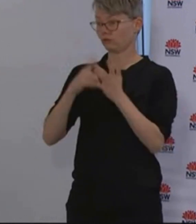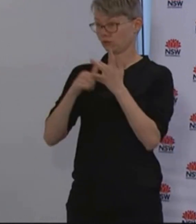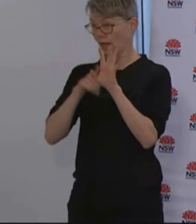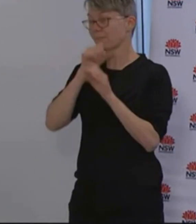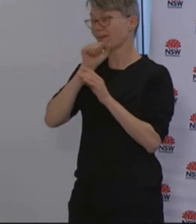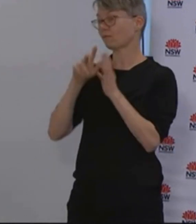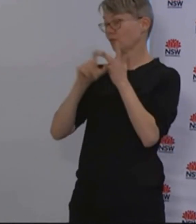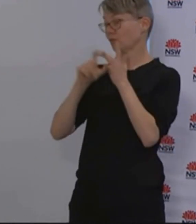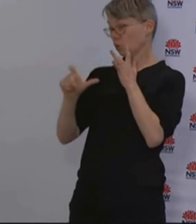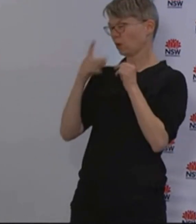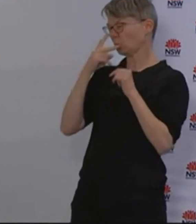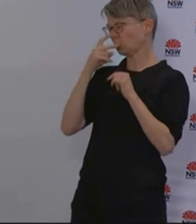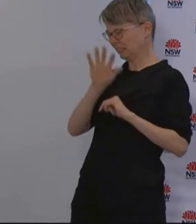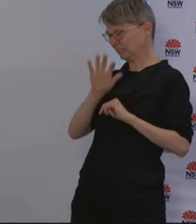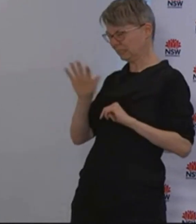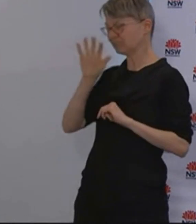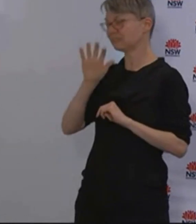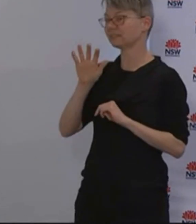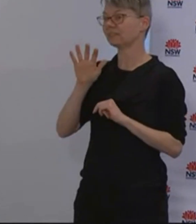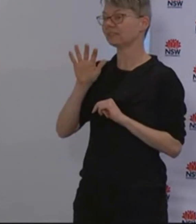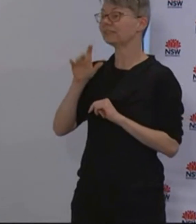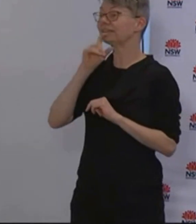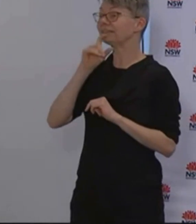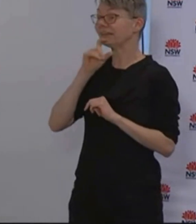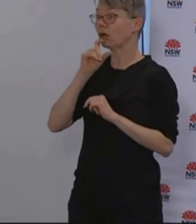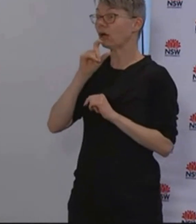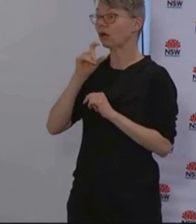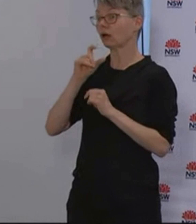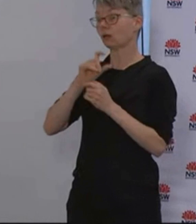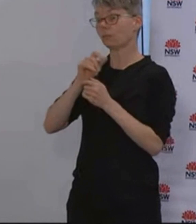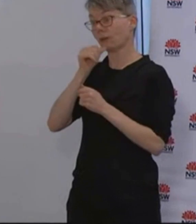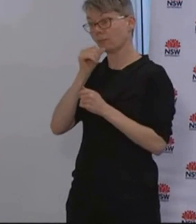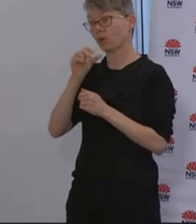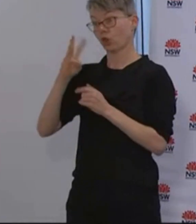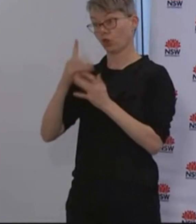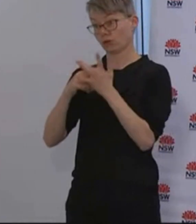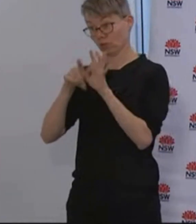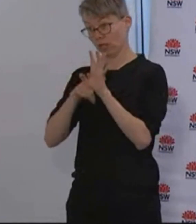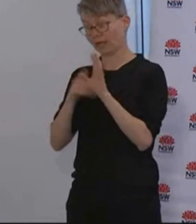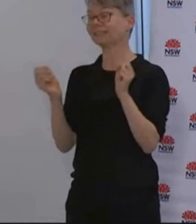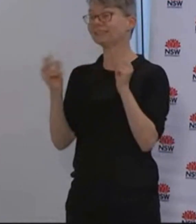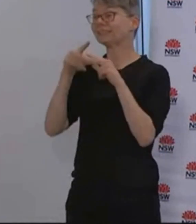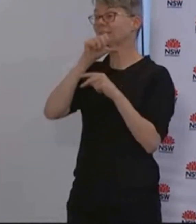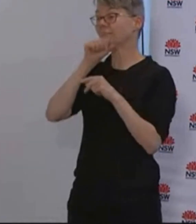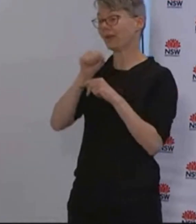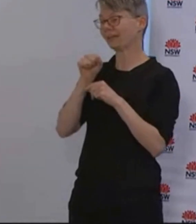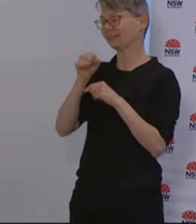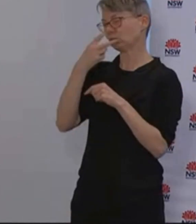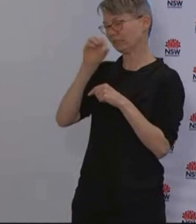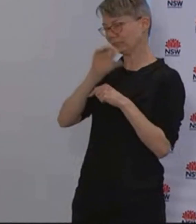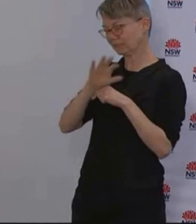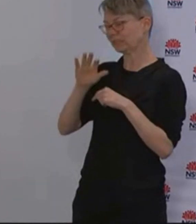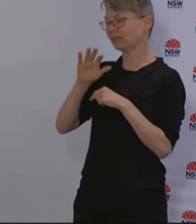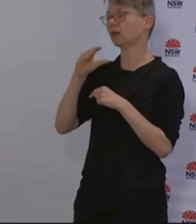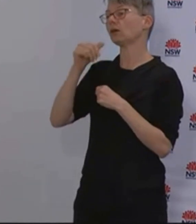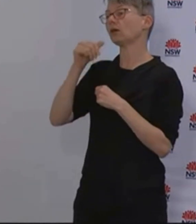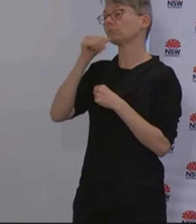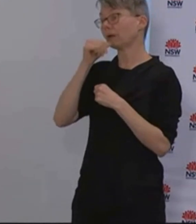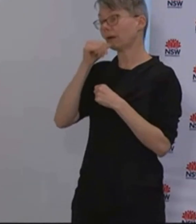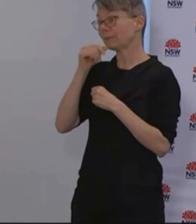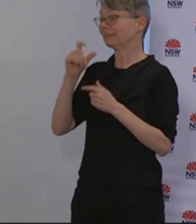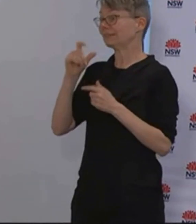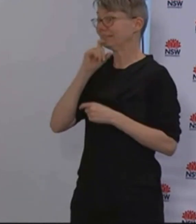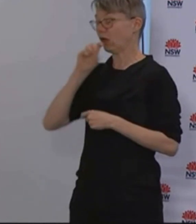Victorian man in his 20s who had dinner at the hotel on the 3rd of July, and a Sydney man in his 20s who had dinner at the hotel